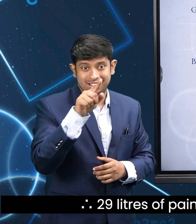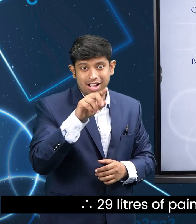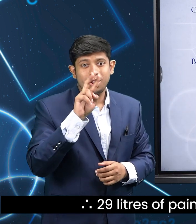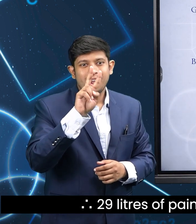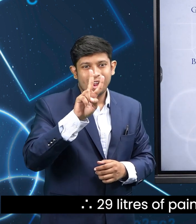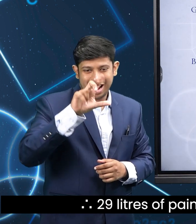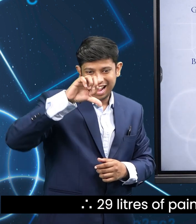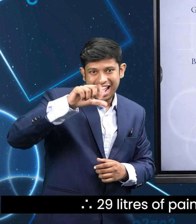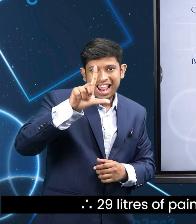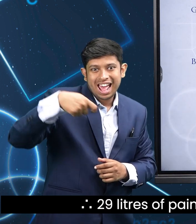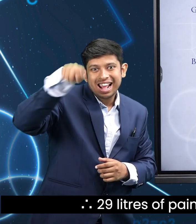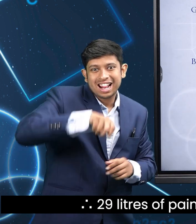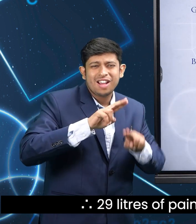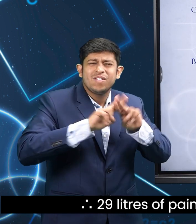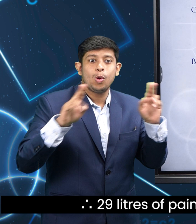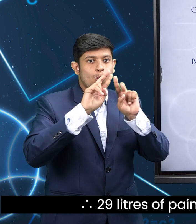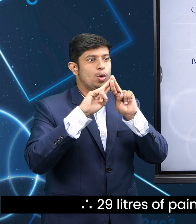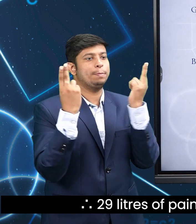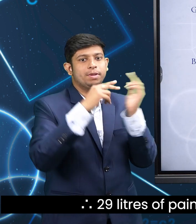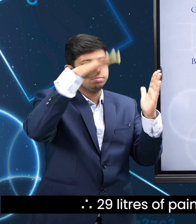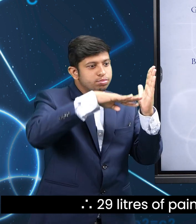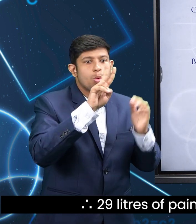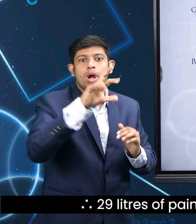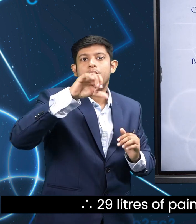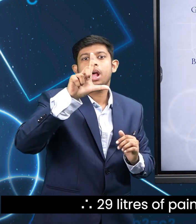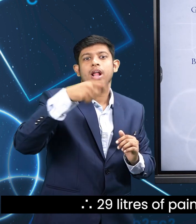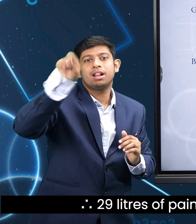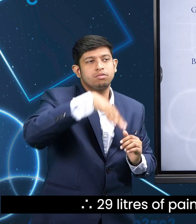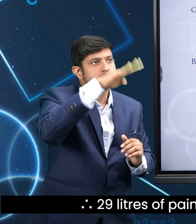Therefore, 29 liters of paint are required to paint the entire room.